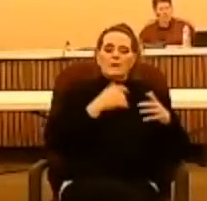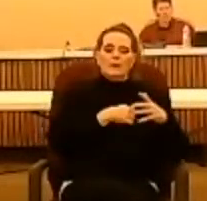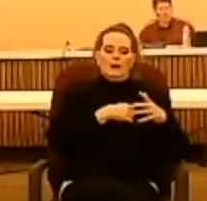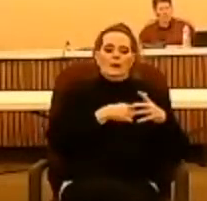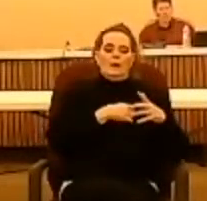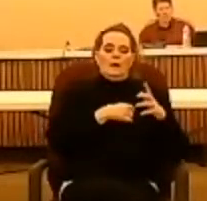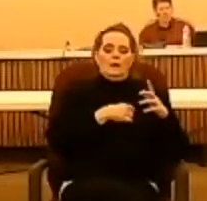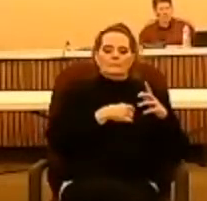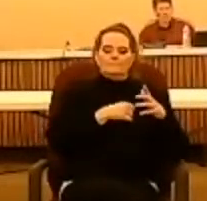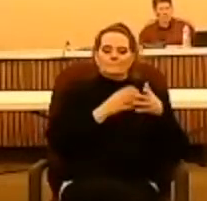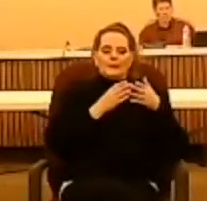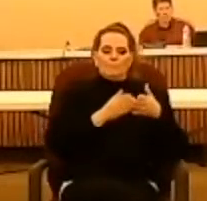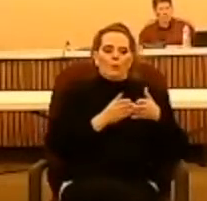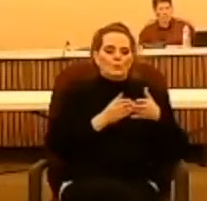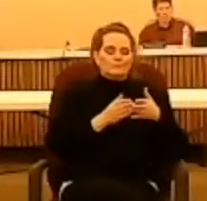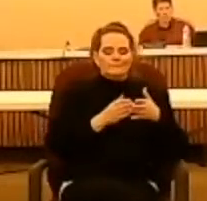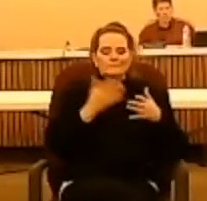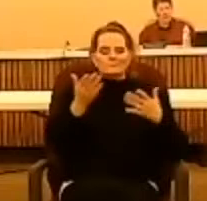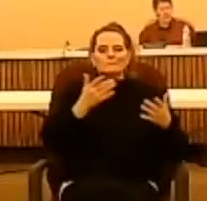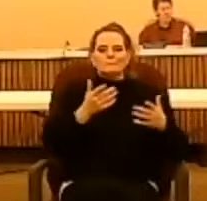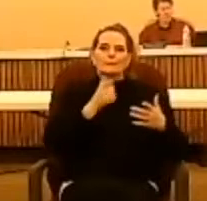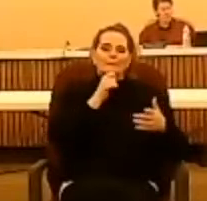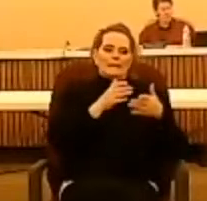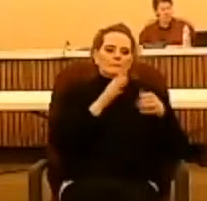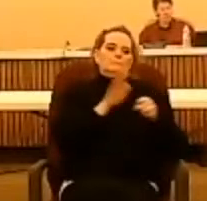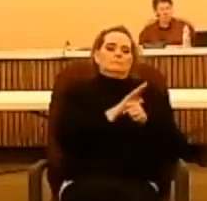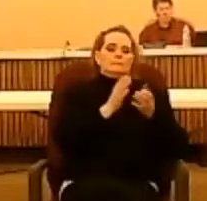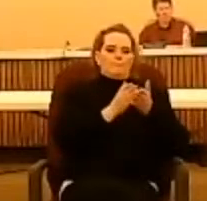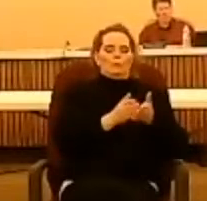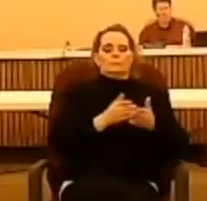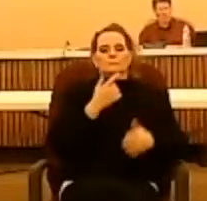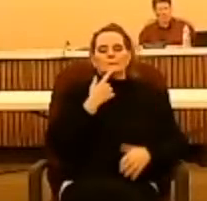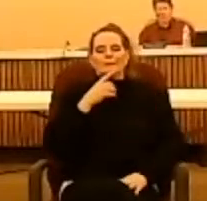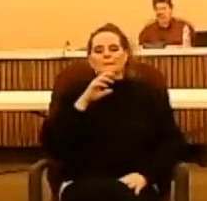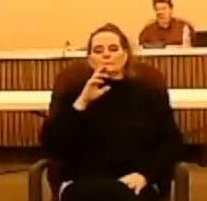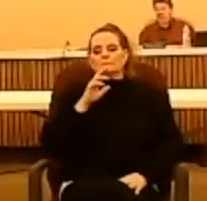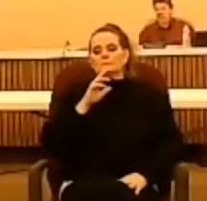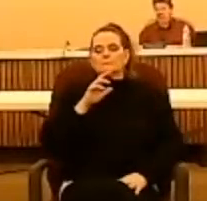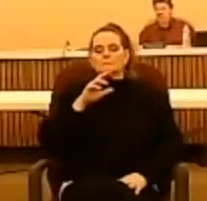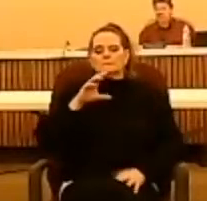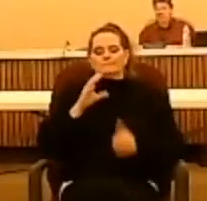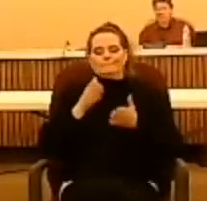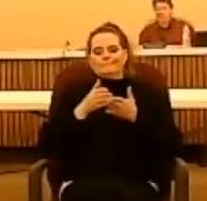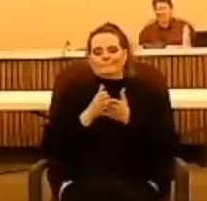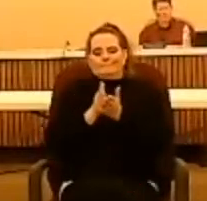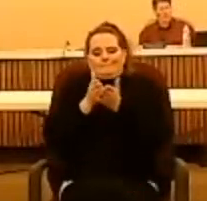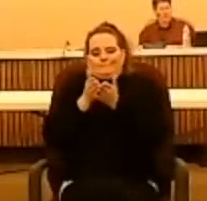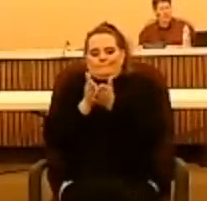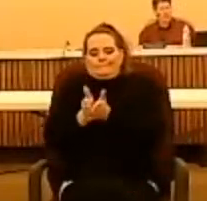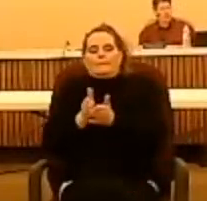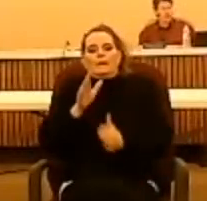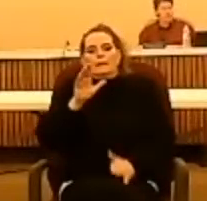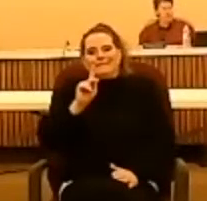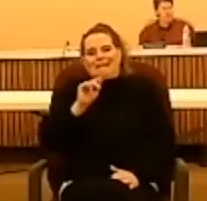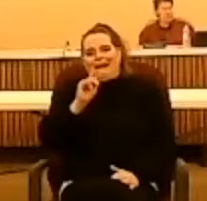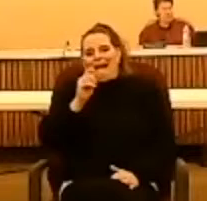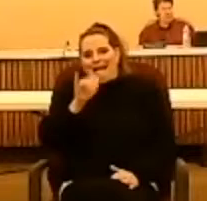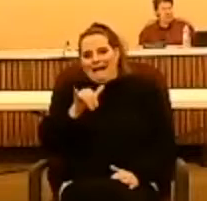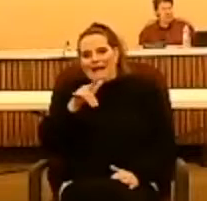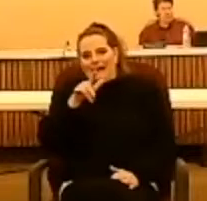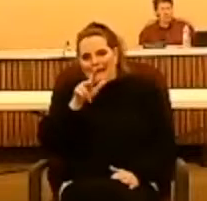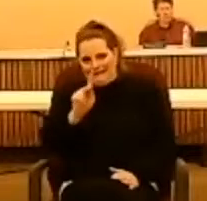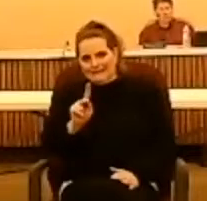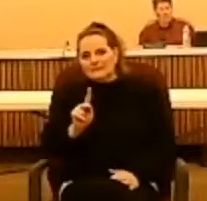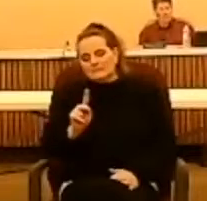not a boat launch, but like a canoe, kayak type launch on the canal, on our portion of the